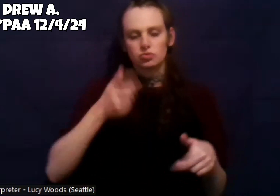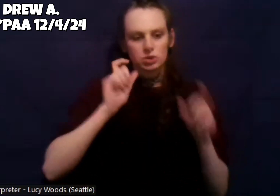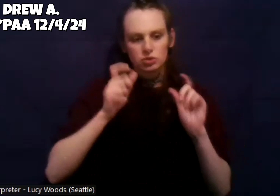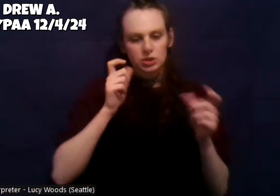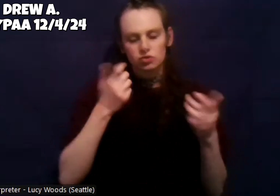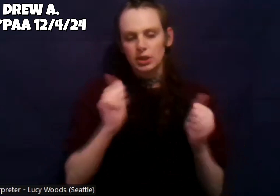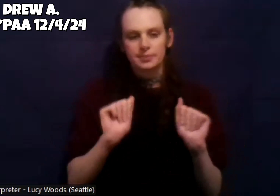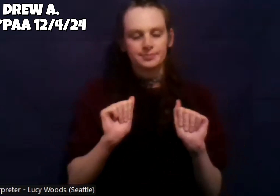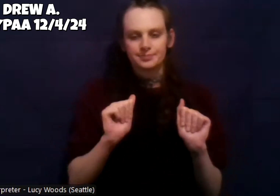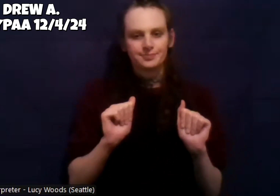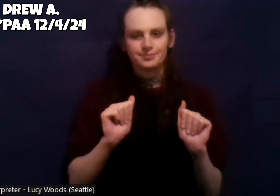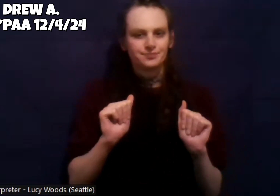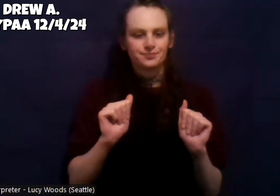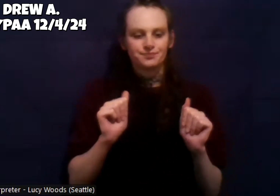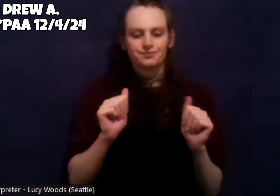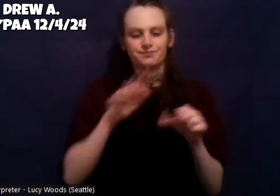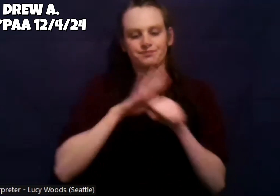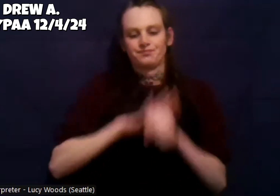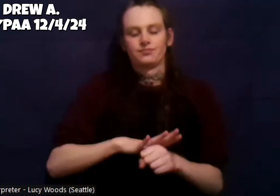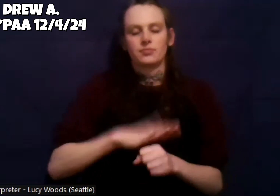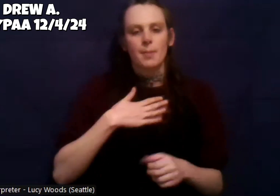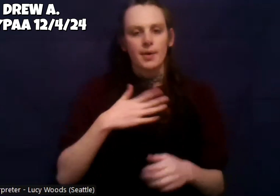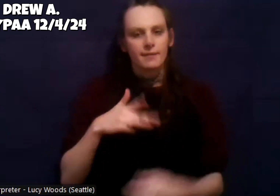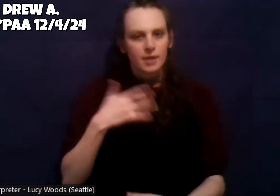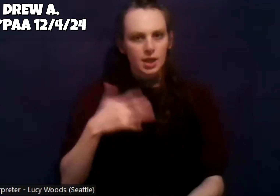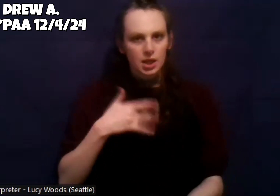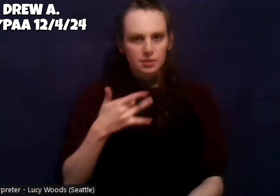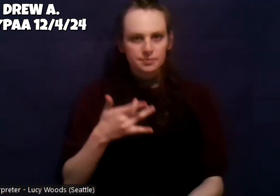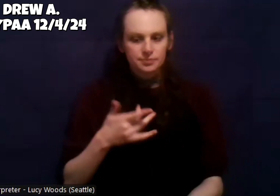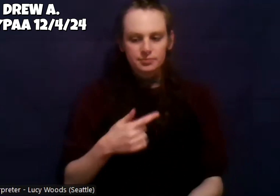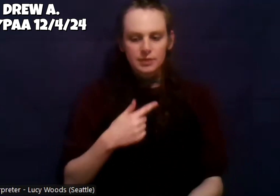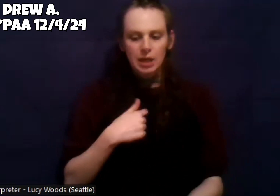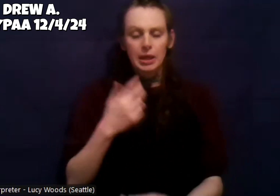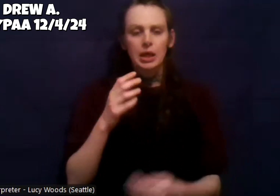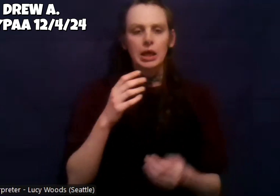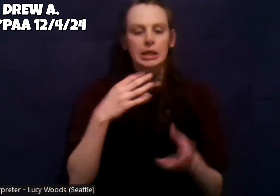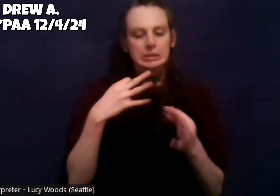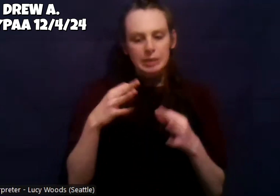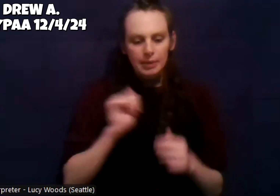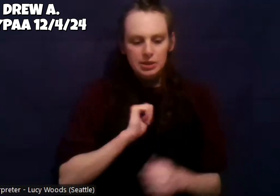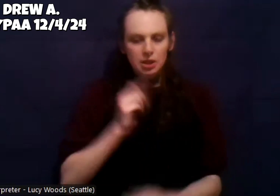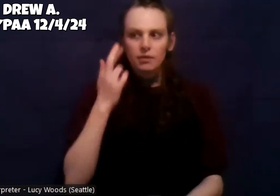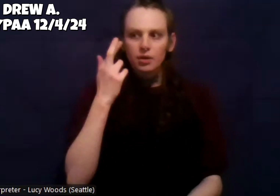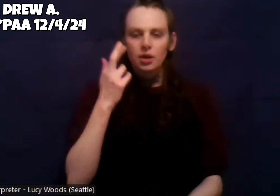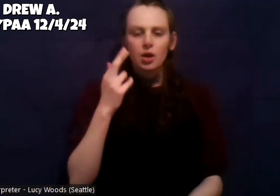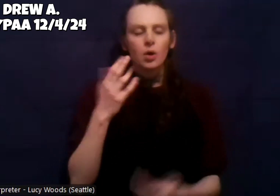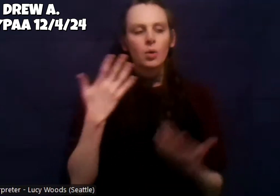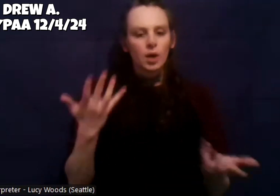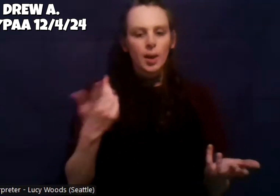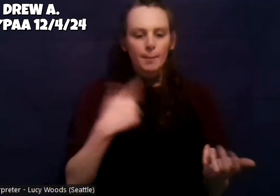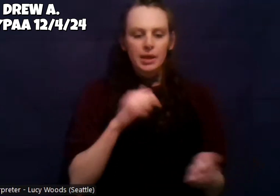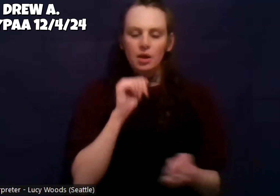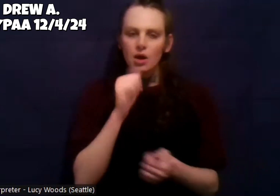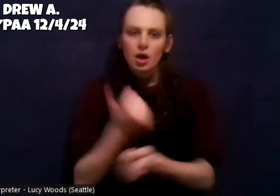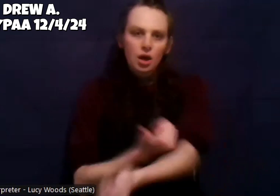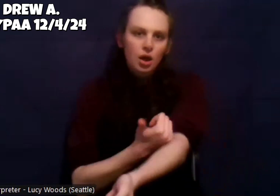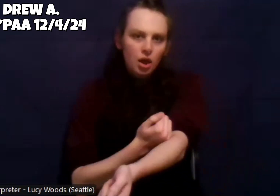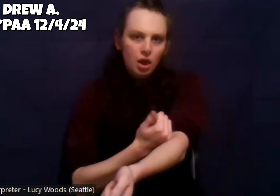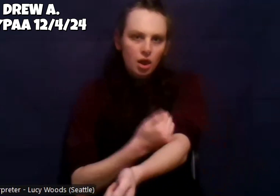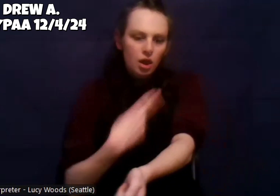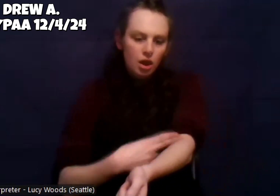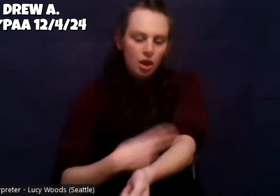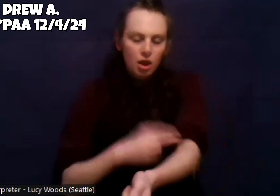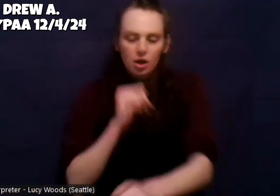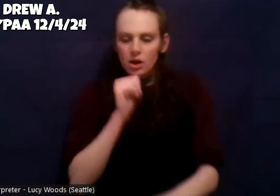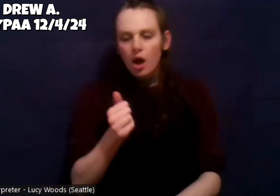to deal with those feelings, and I rationalized it to myself because I wasn't putting a needle in my arm. I wasn't homeless.